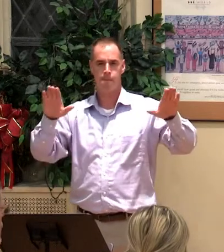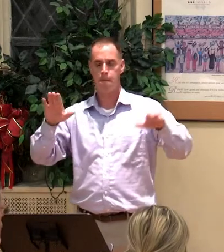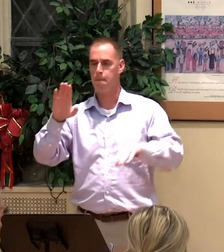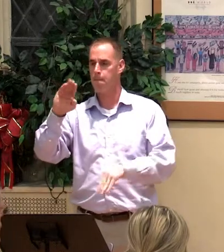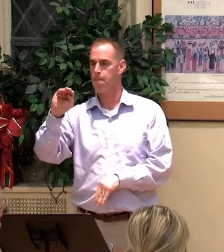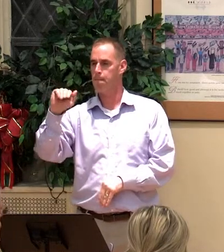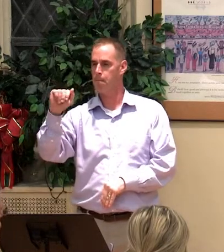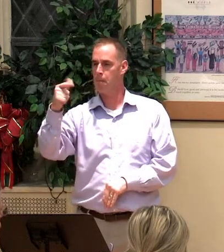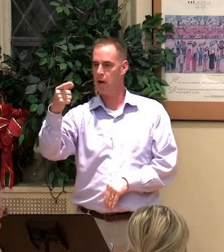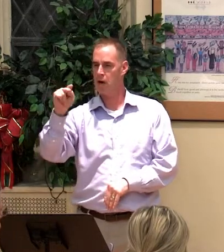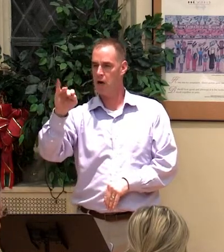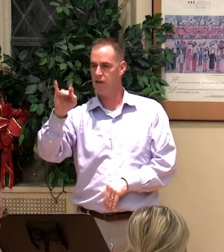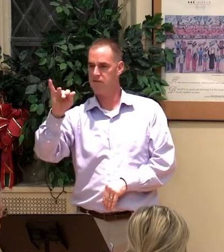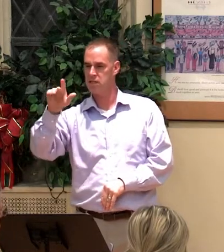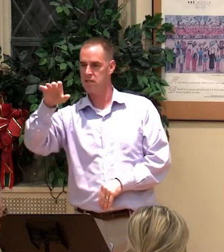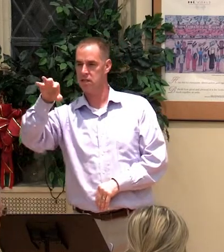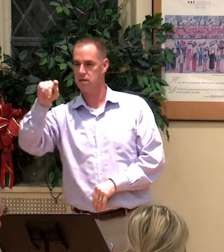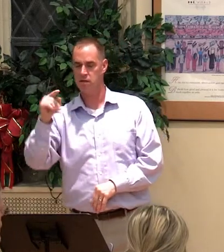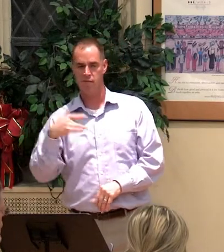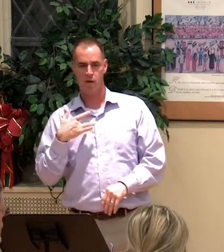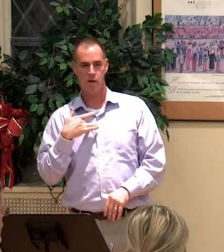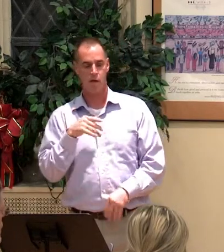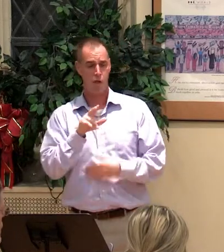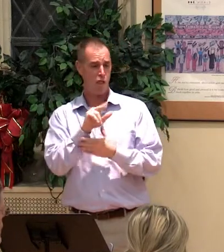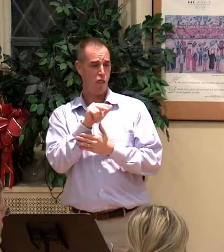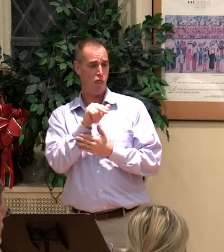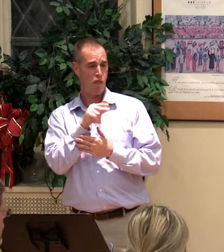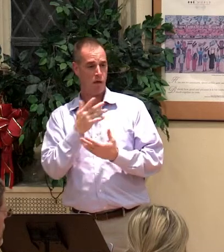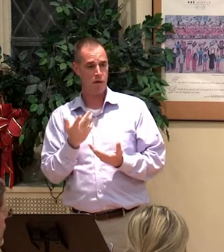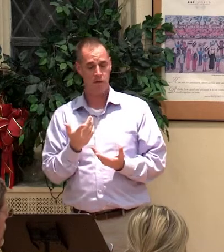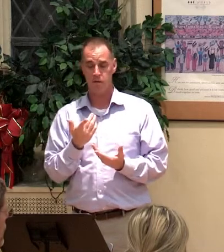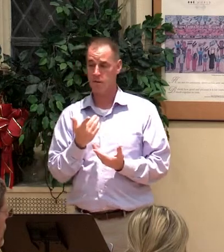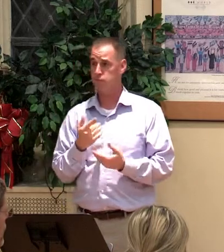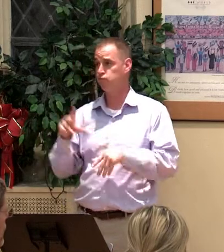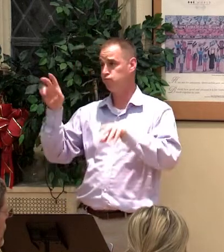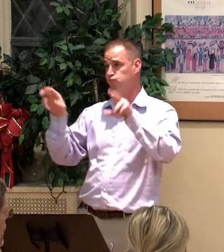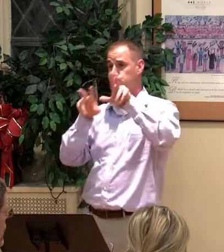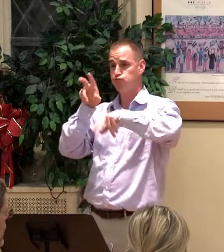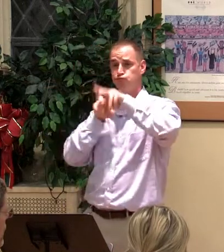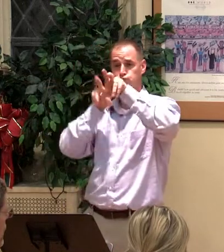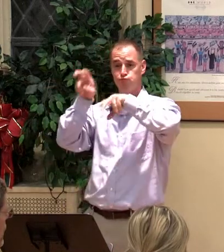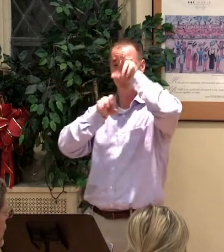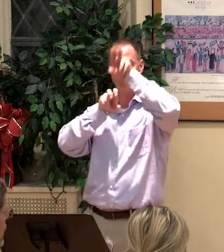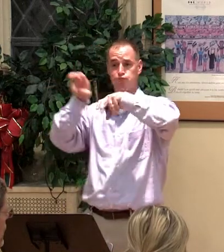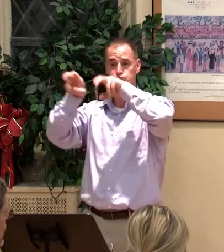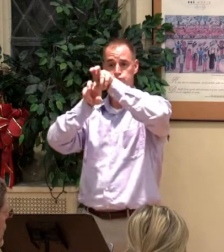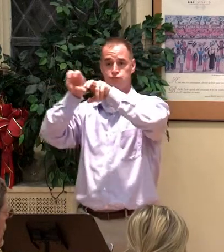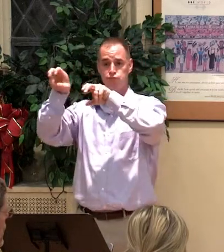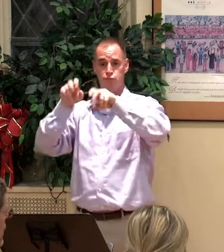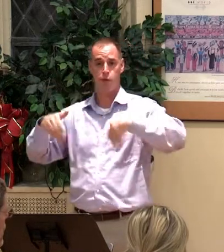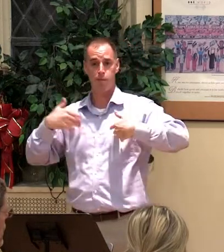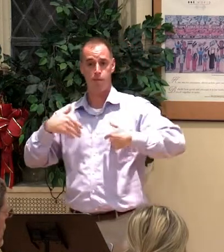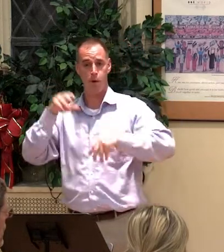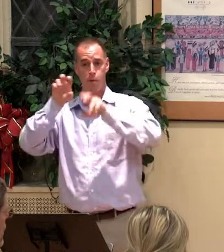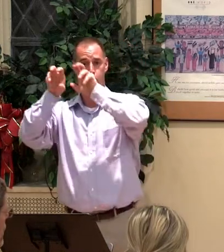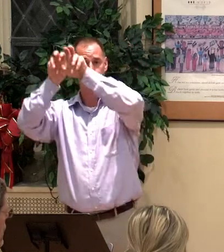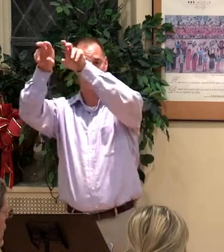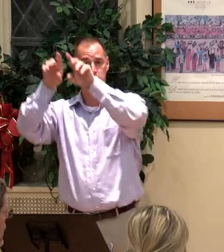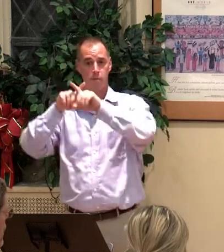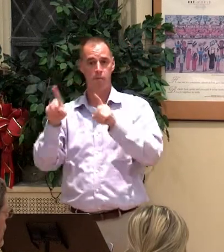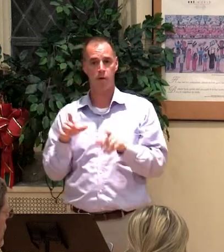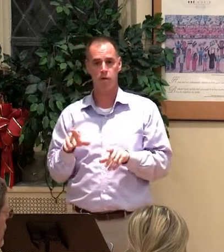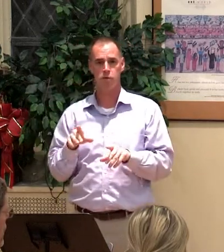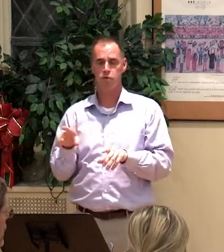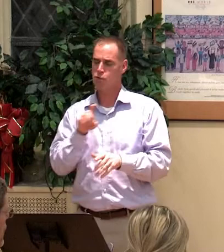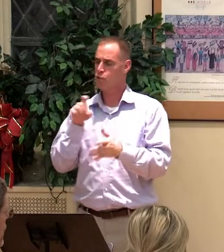as I did, and you'd just stick your tongue out and hang off the monkey bars. The sign brought us to the place where you promised